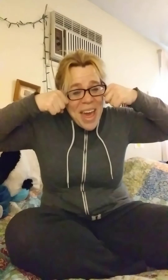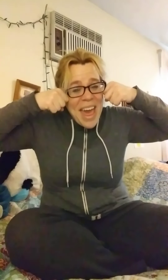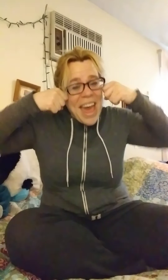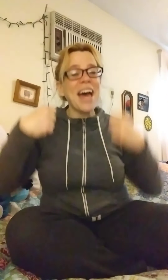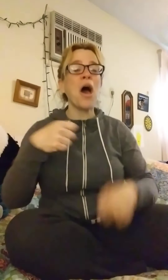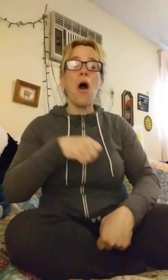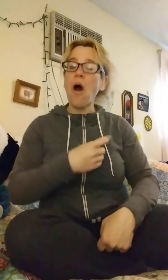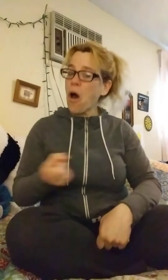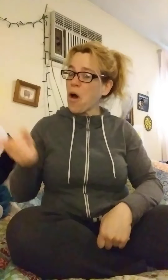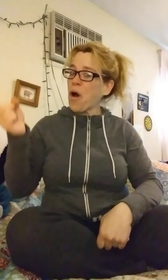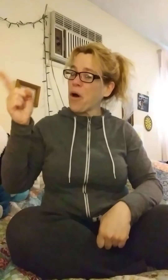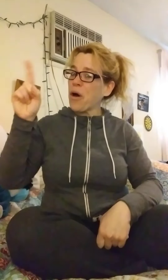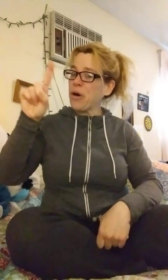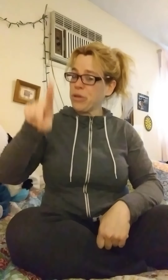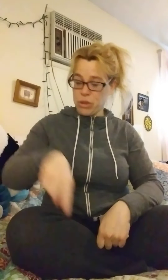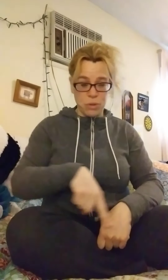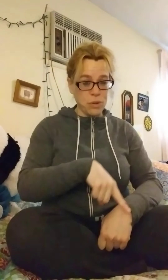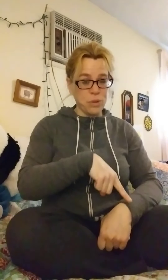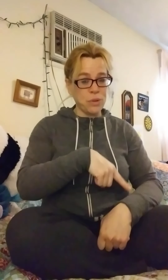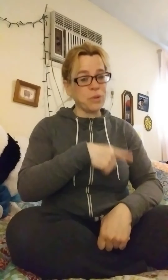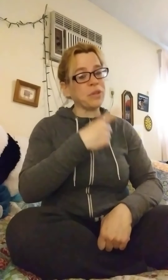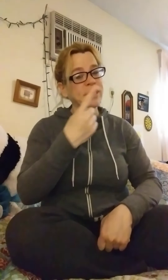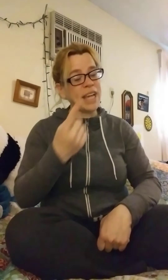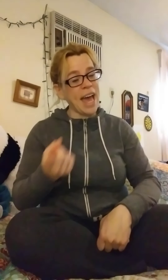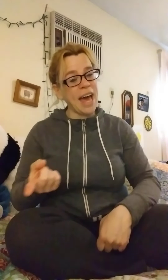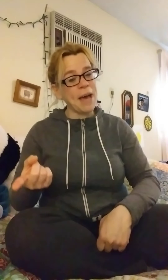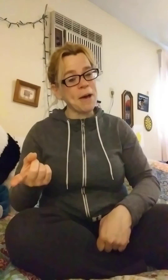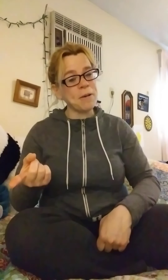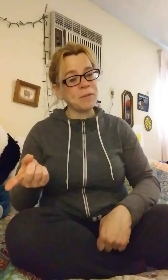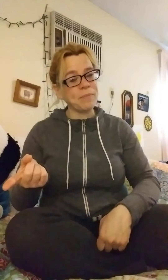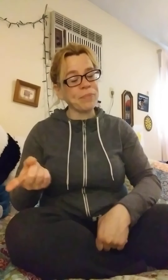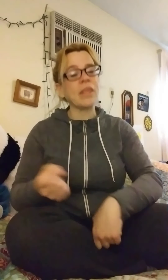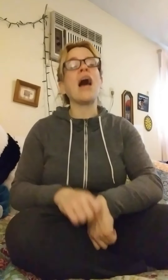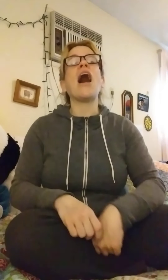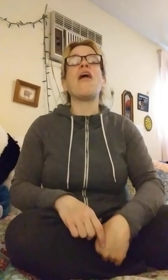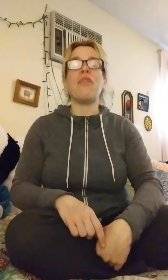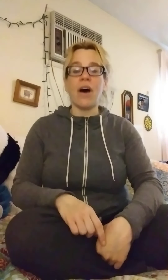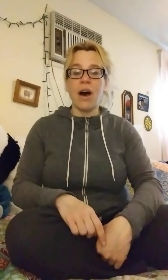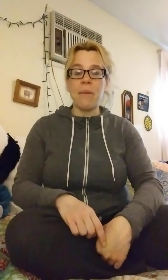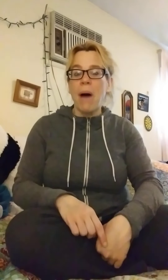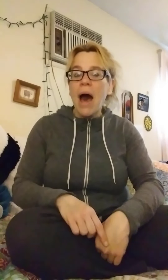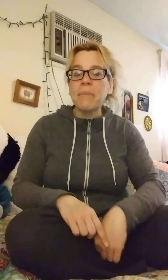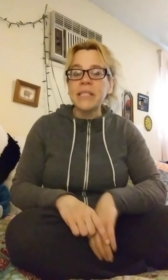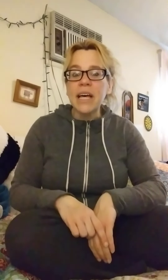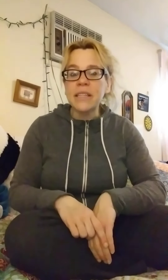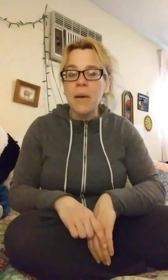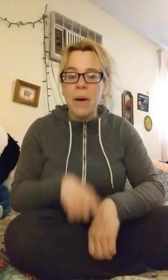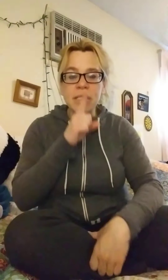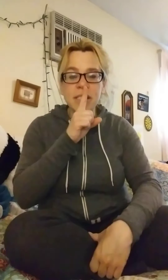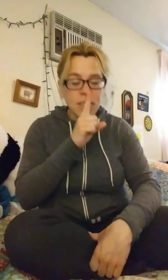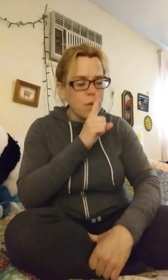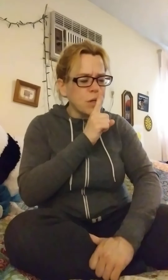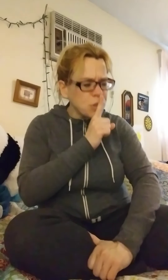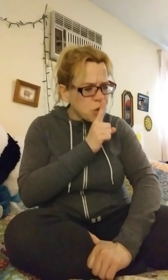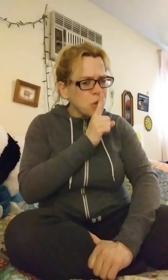wah all through the town. The mommies on the bus go shh, shh,